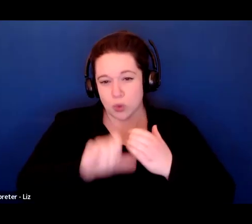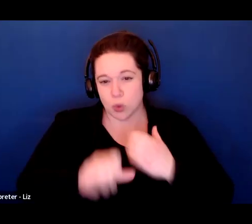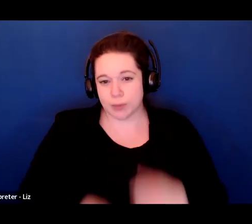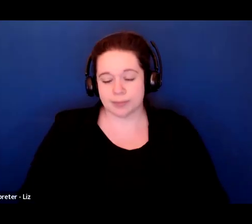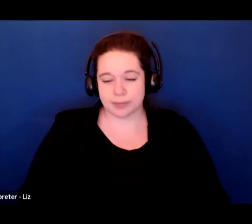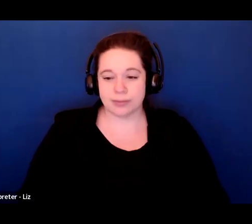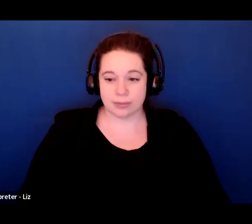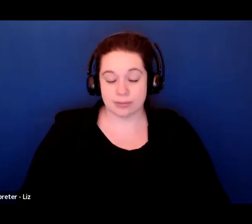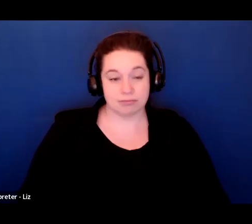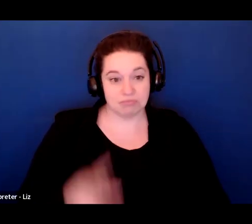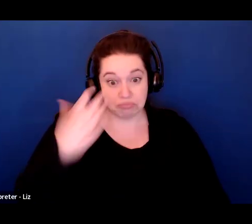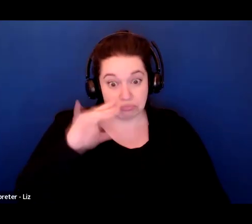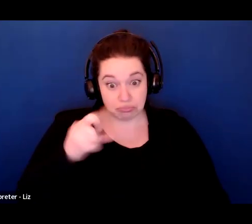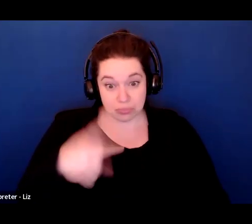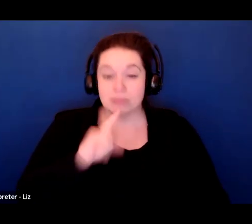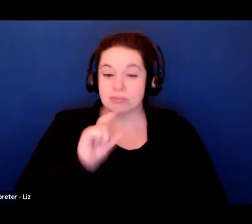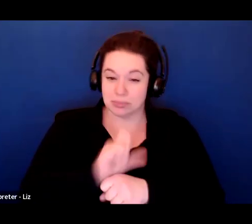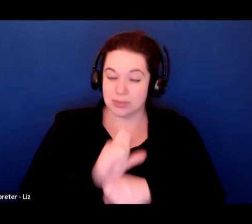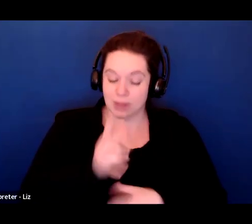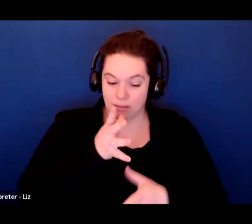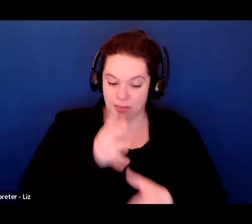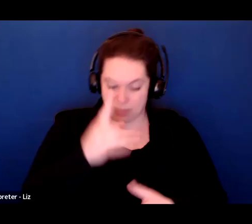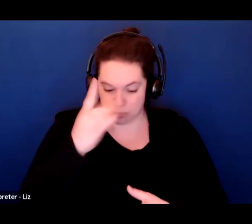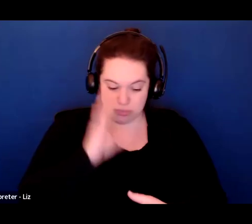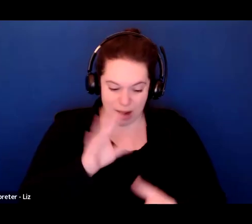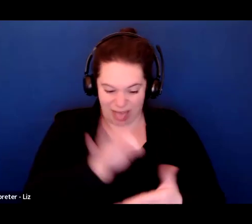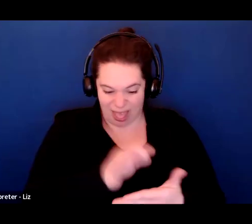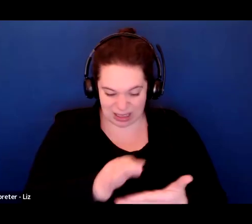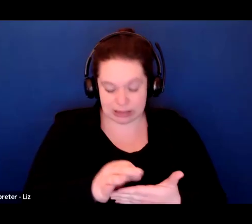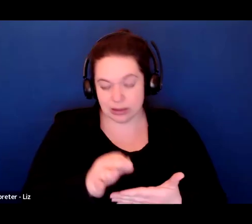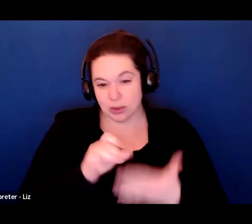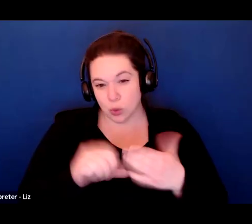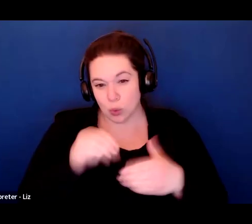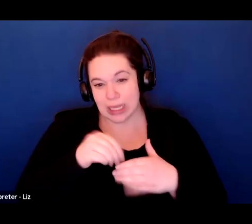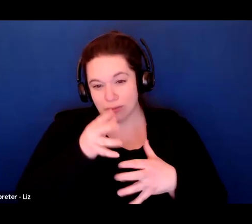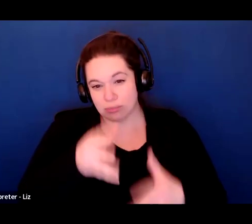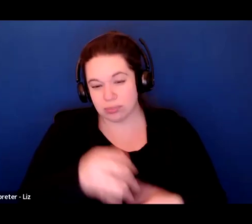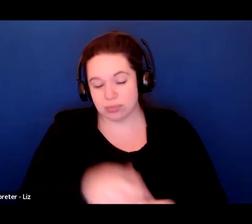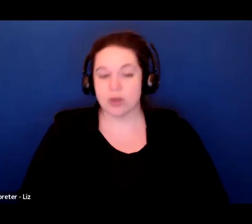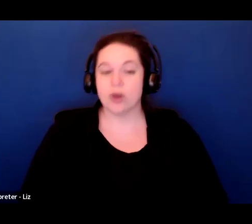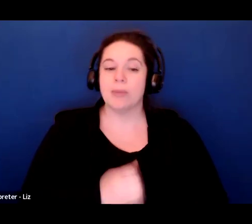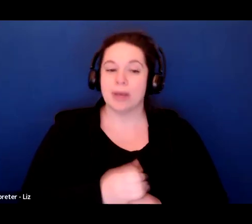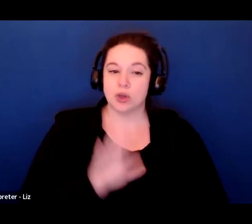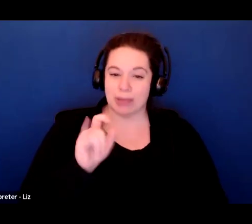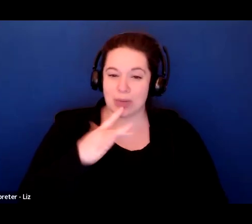but it can. But again, it's one of those way out there things. So making sure that that bowel is